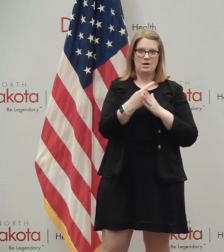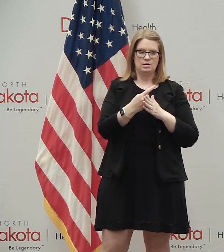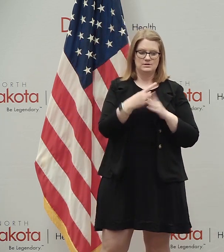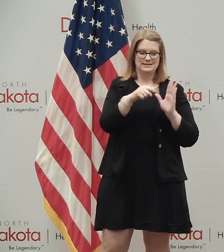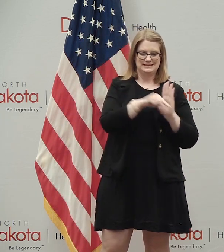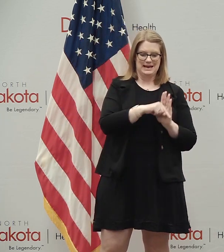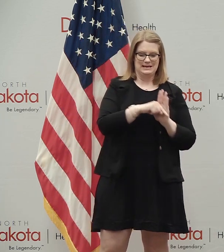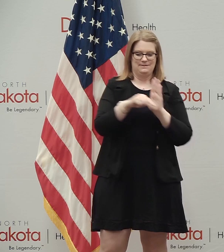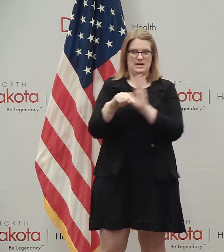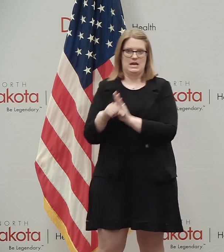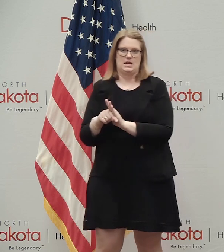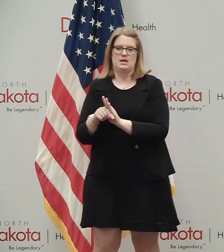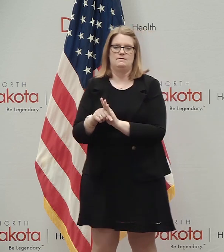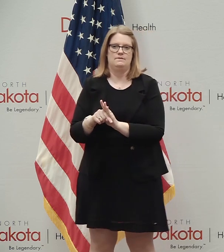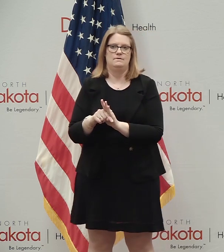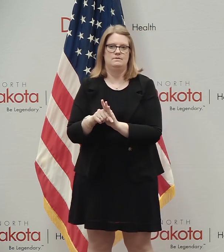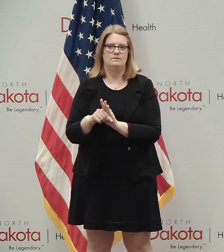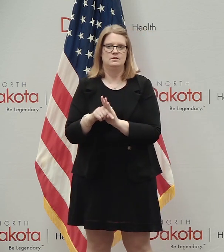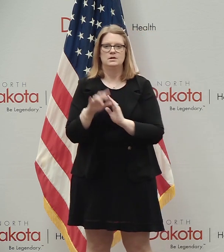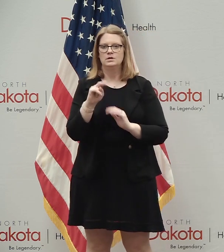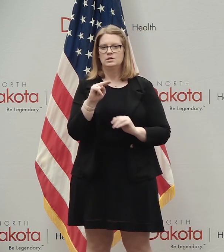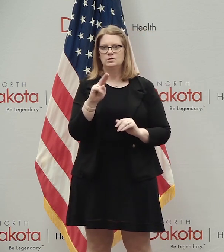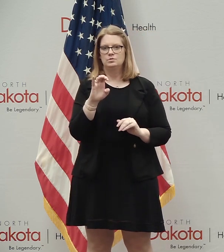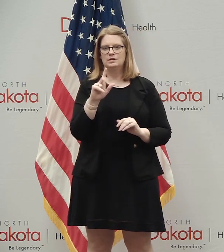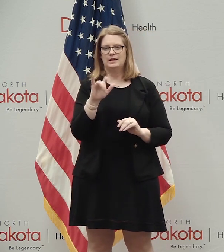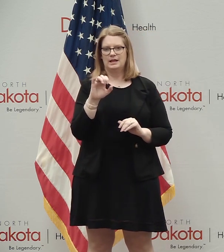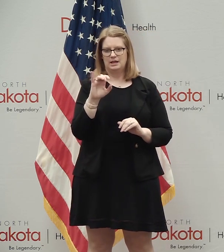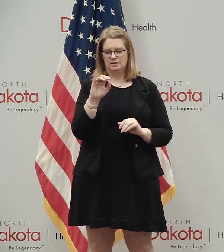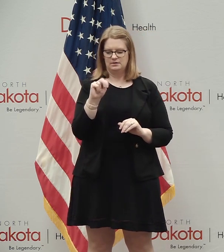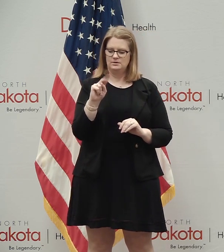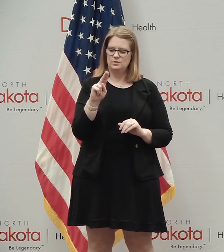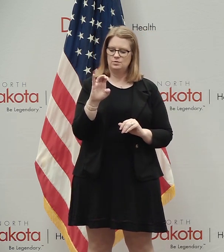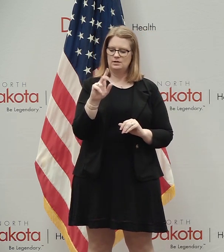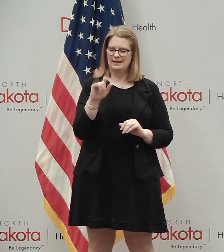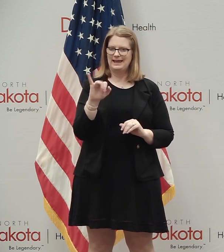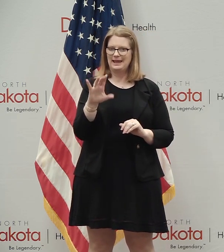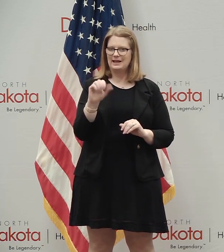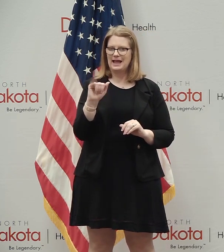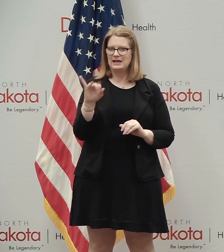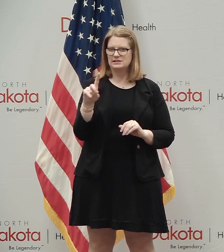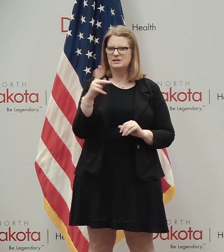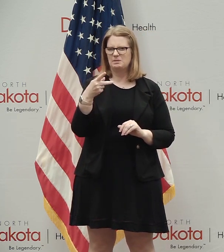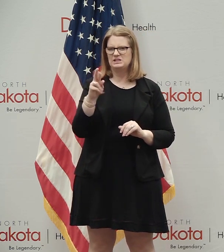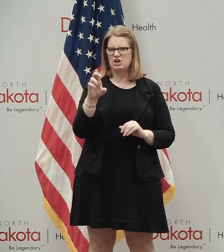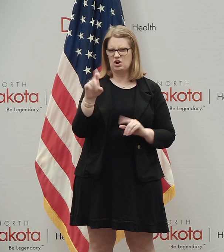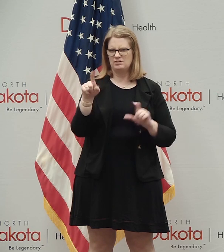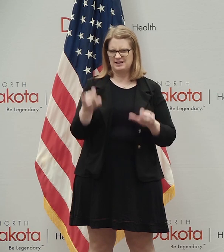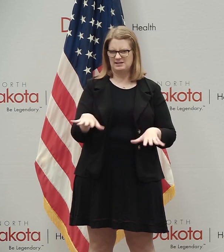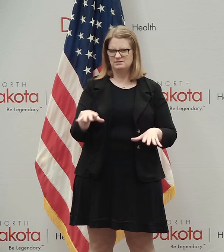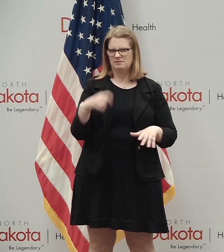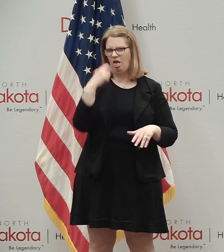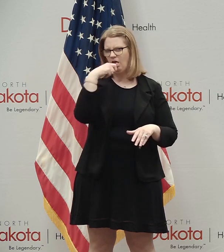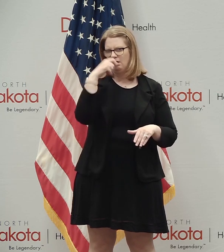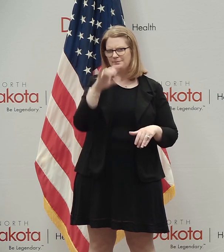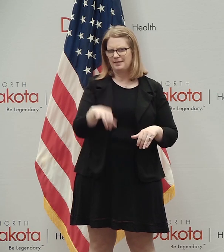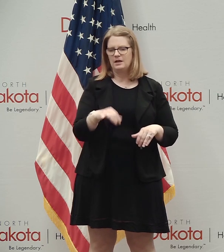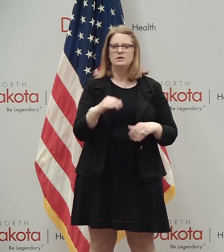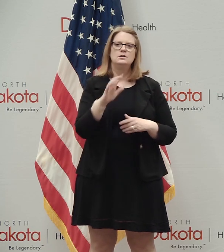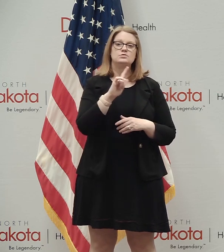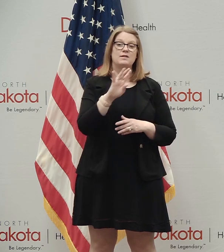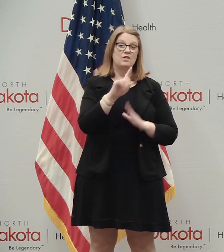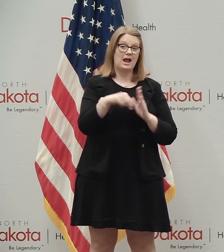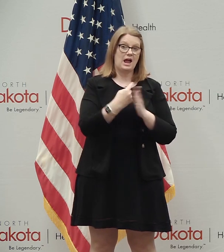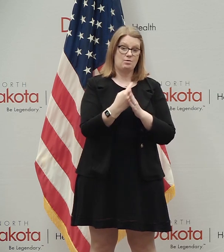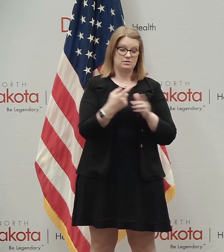were negative, and these were the nucleic acid PCR tests that we report on every day here. If you had two of those that were 24 hours apart that were